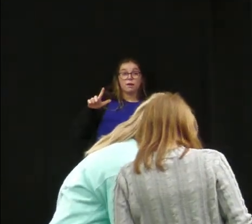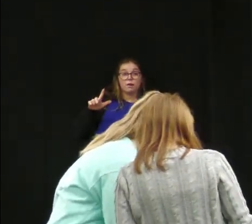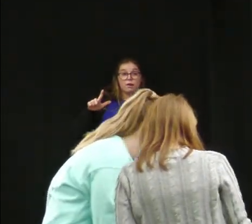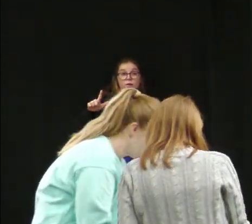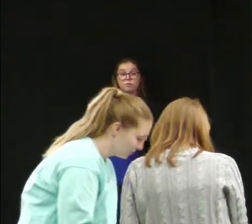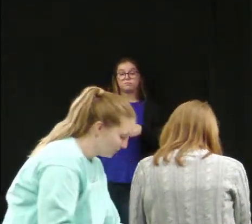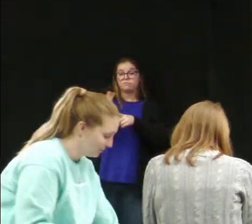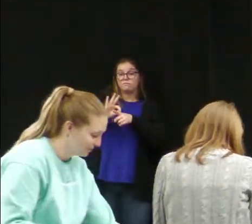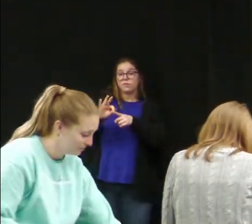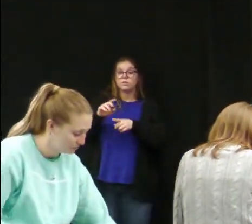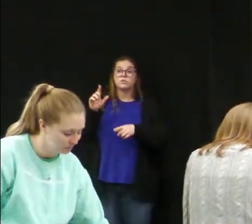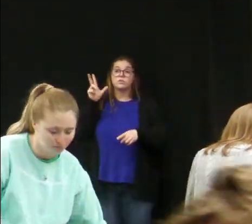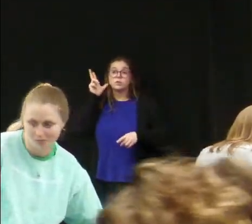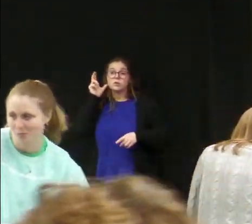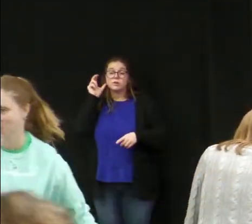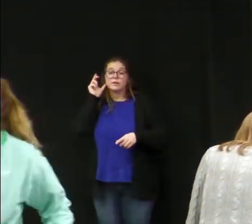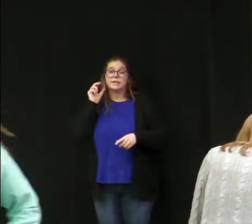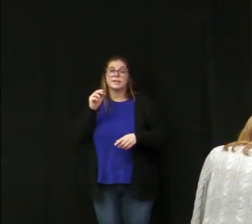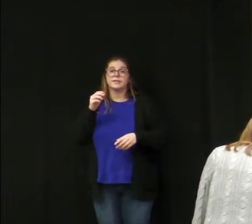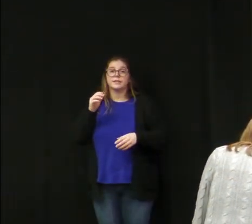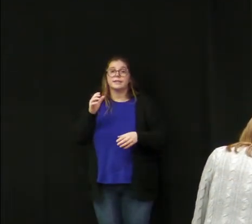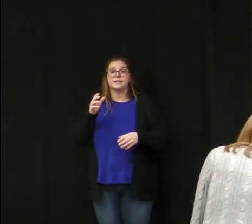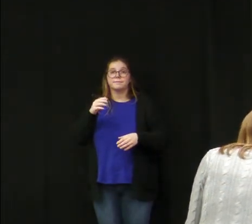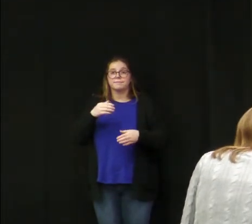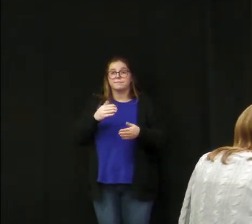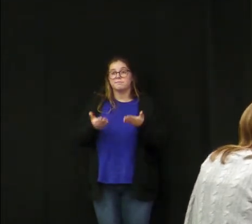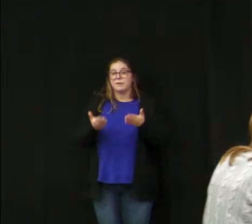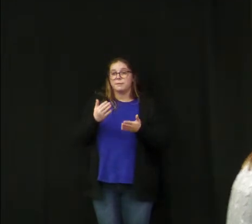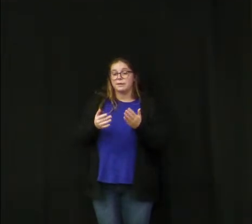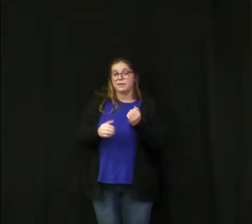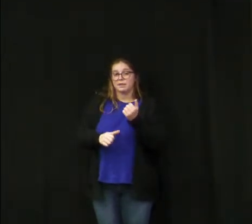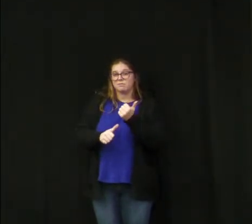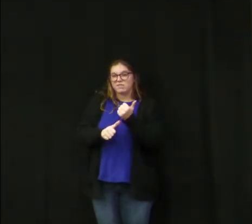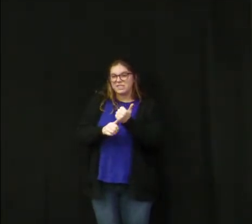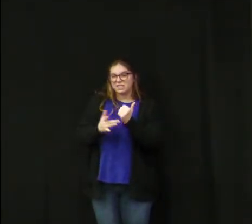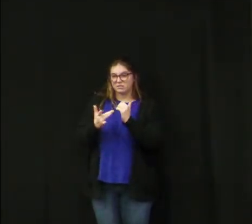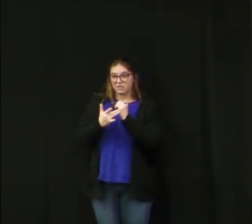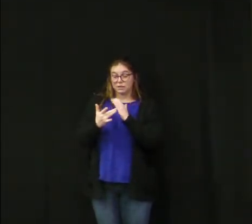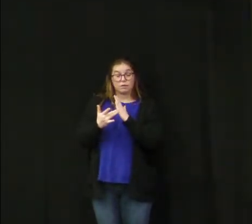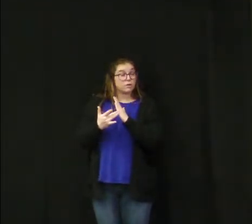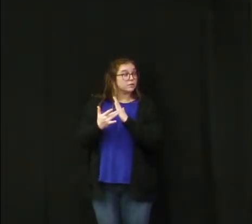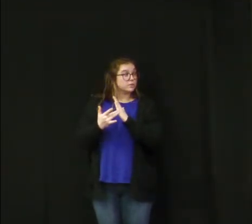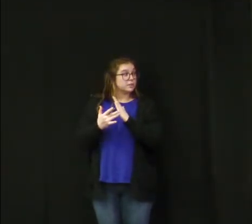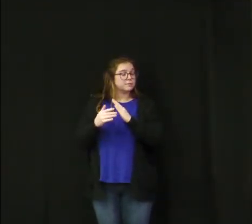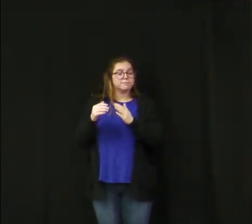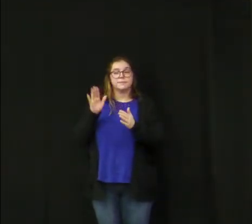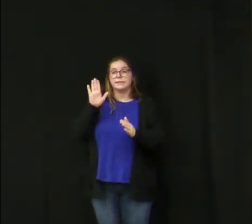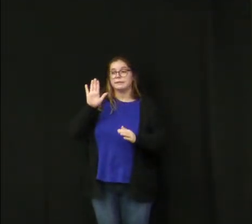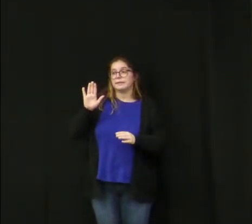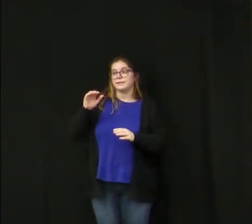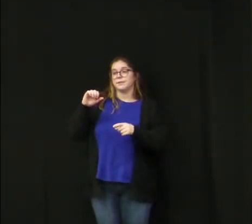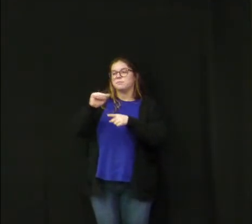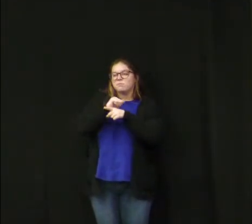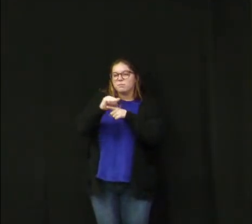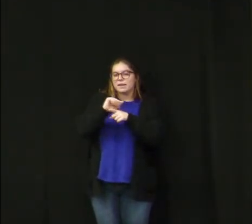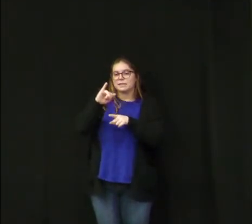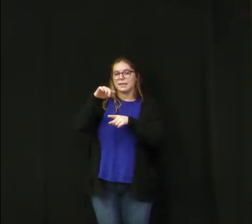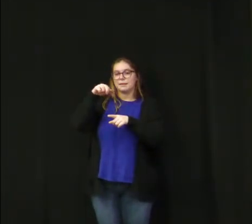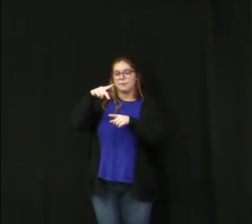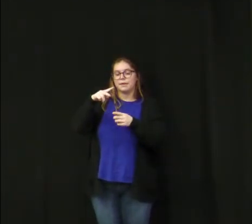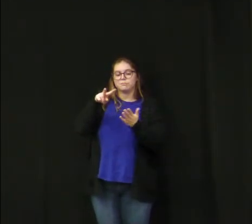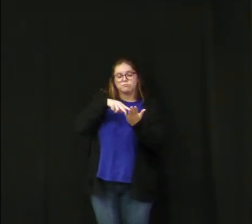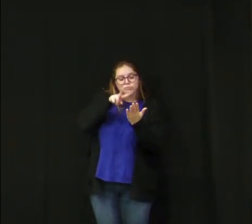Their functional hearing and listening and communication, assistive technology. So look through his IEP and do a kind of a deep